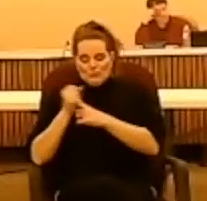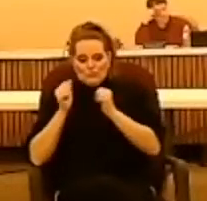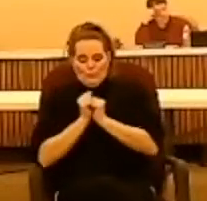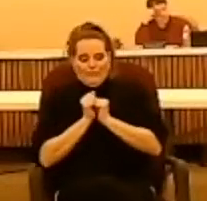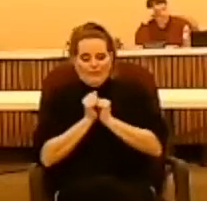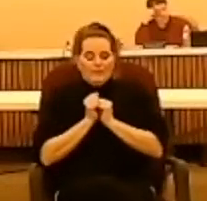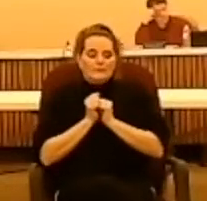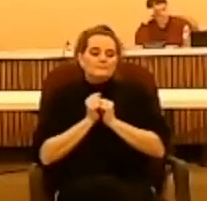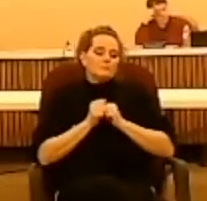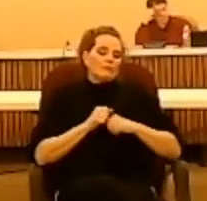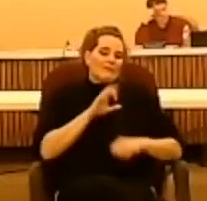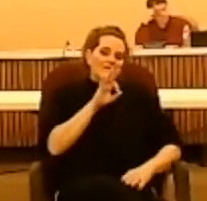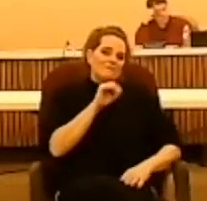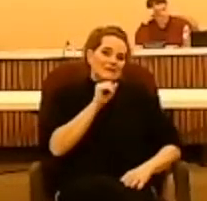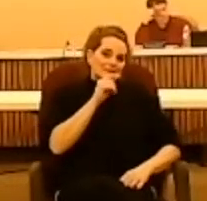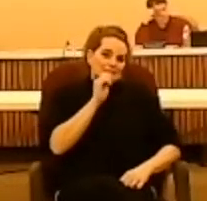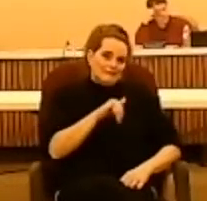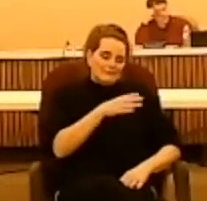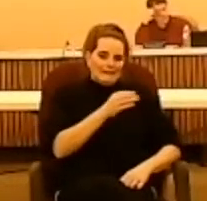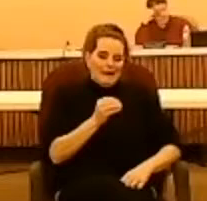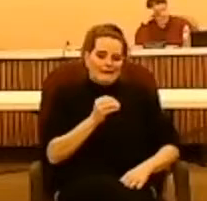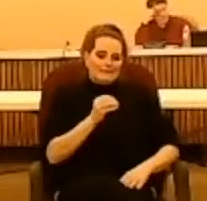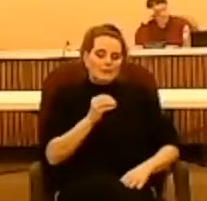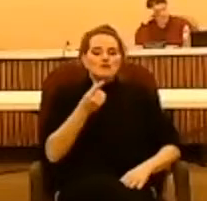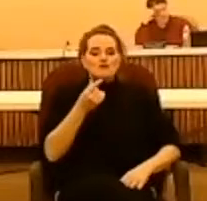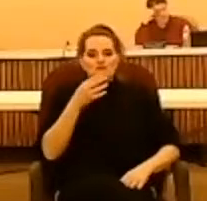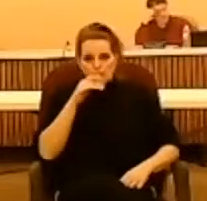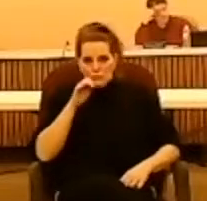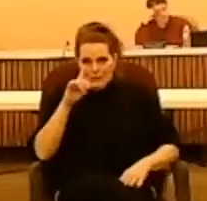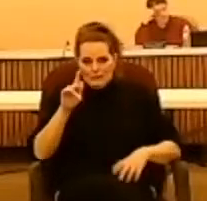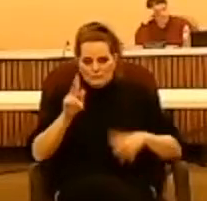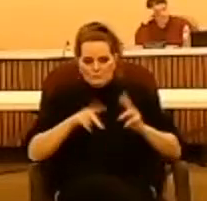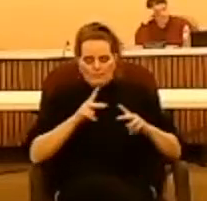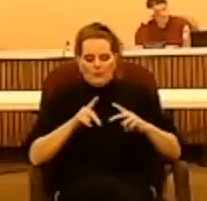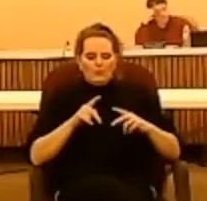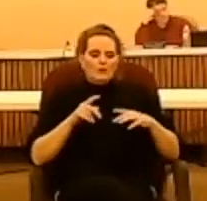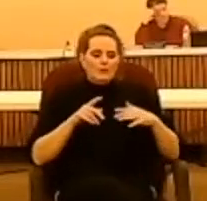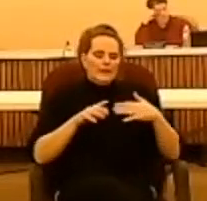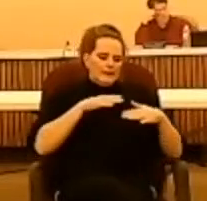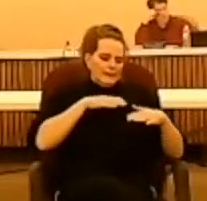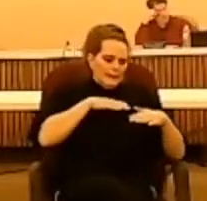northeast entrance comes in at the floor level of